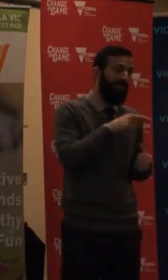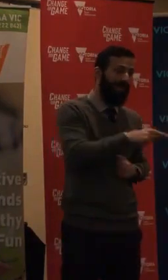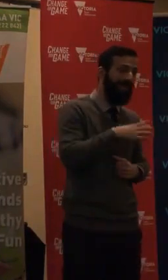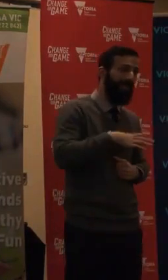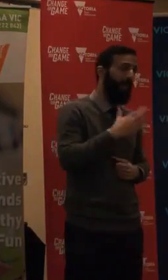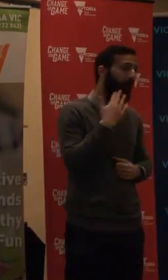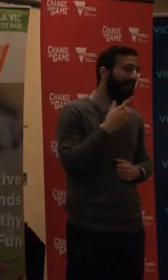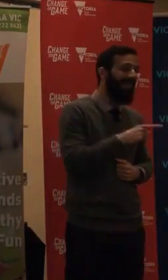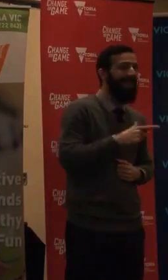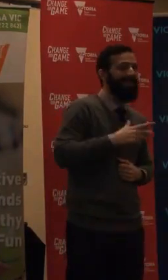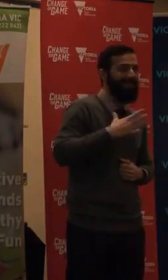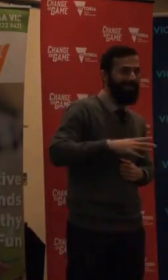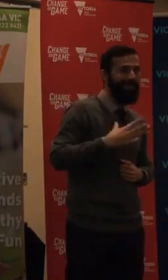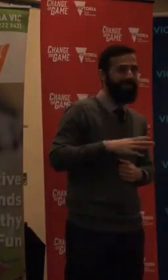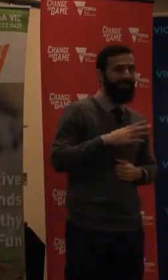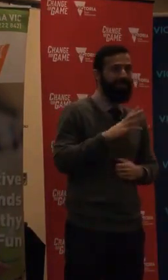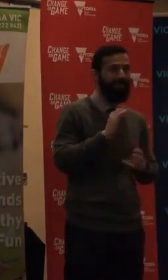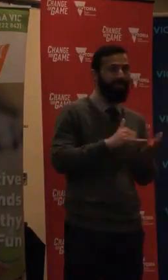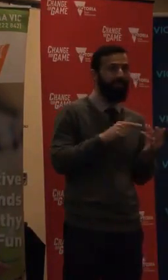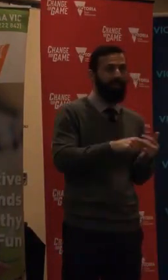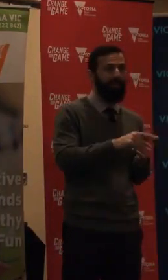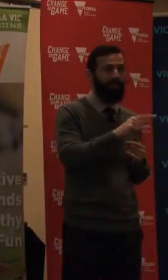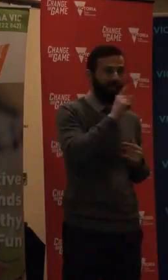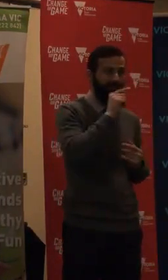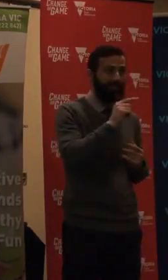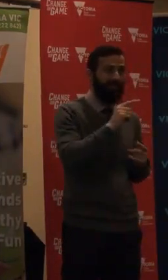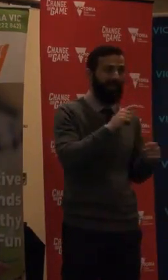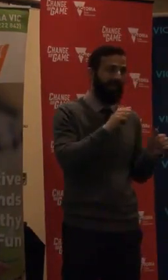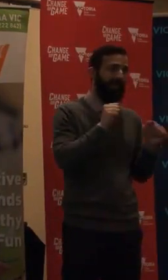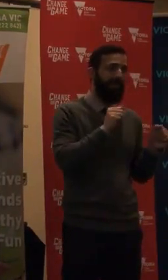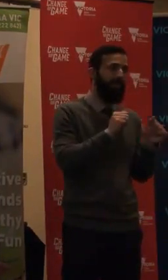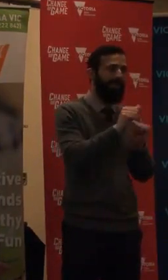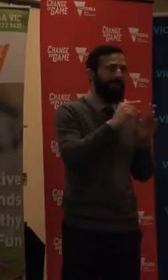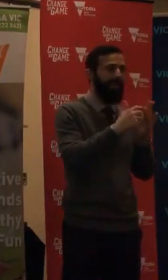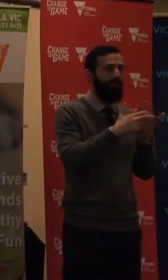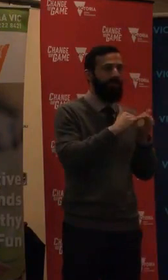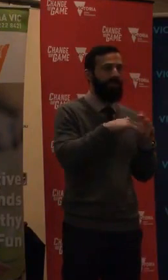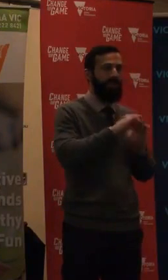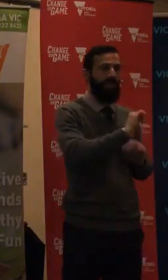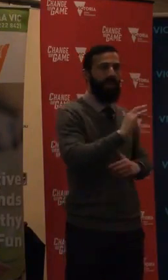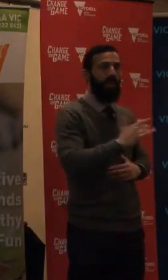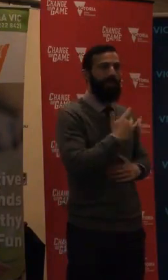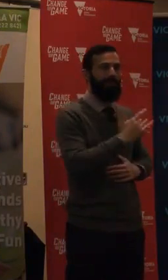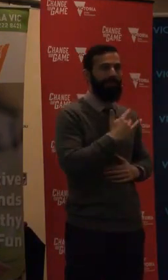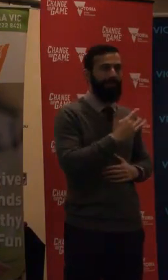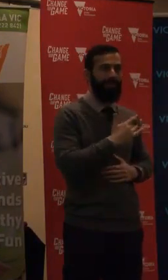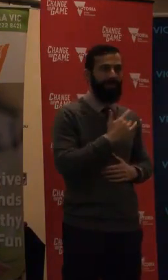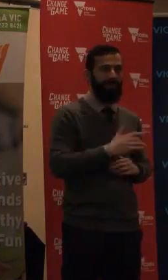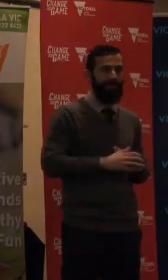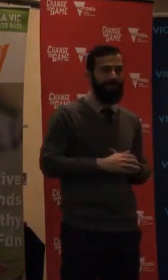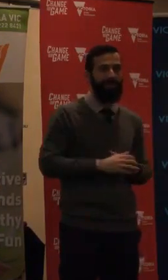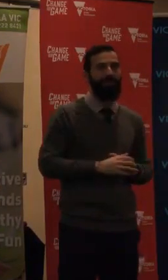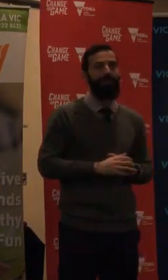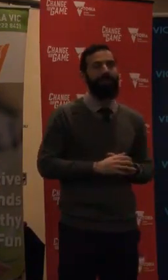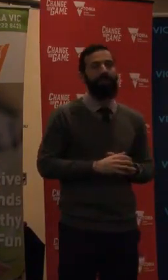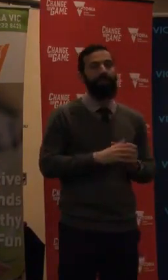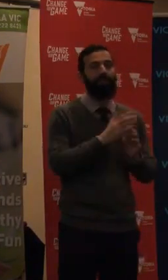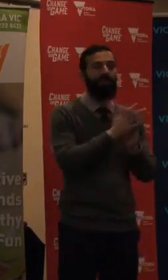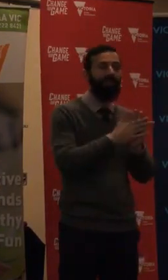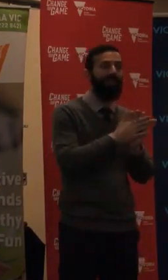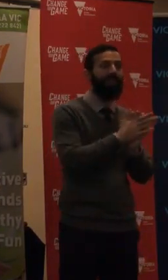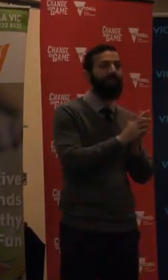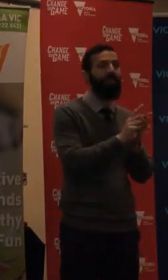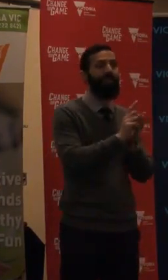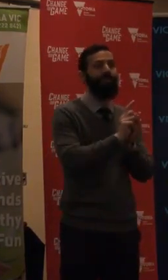need when they need them so that they're able to optimise the outcomes they want to achieve in their lives, and as a consequence, further down the